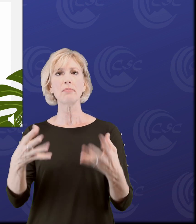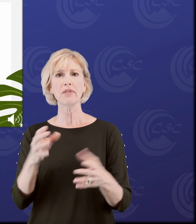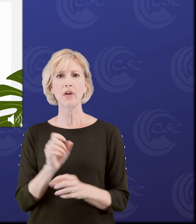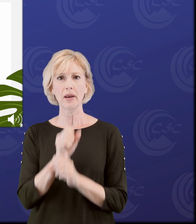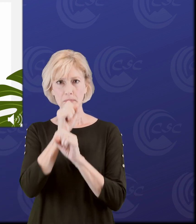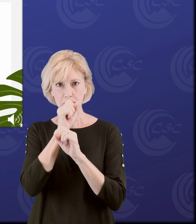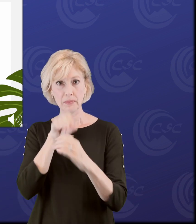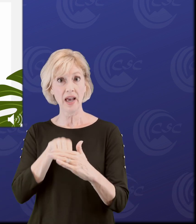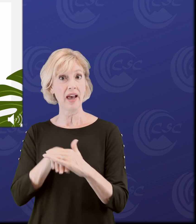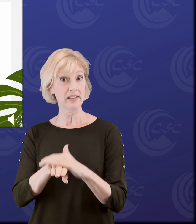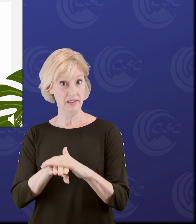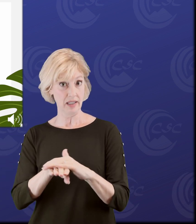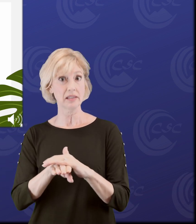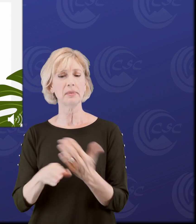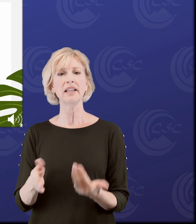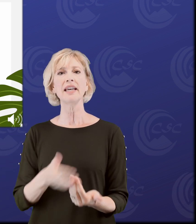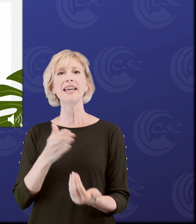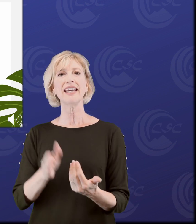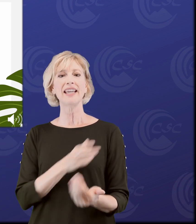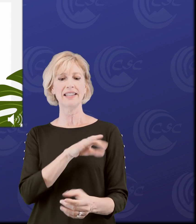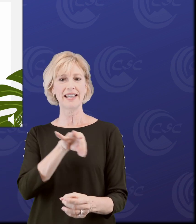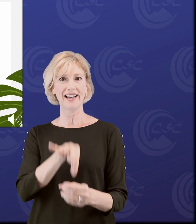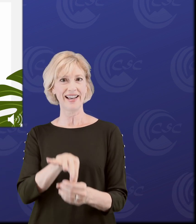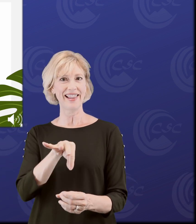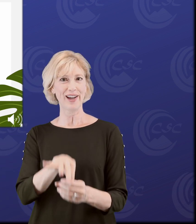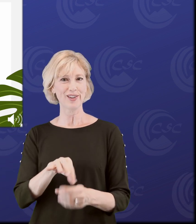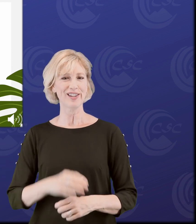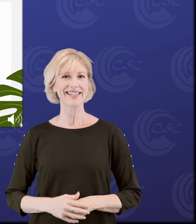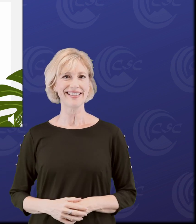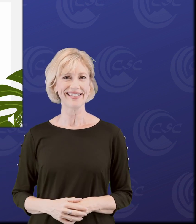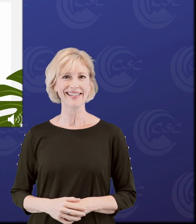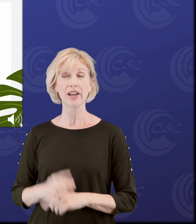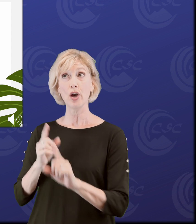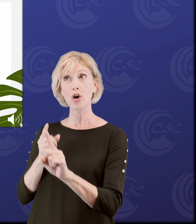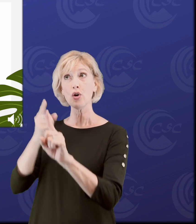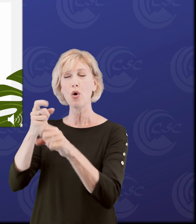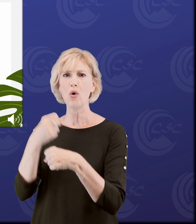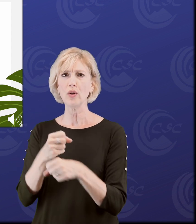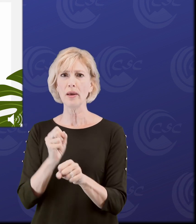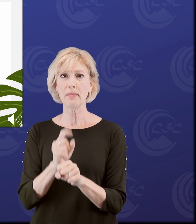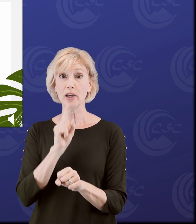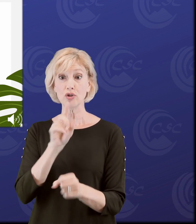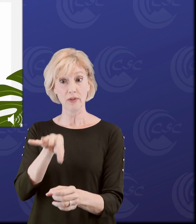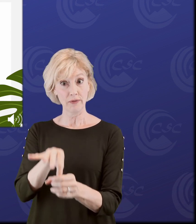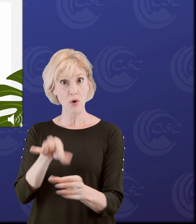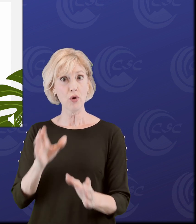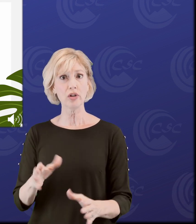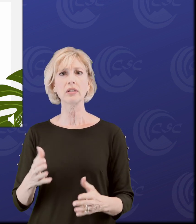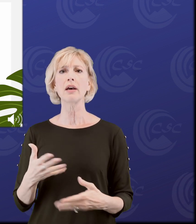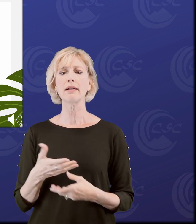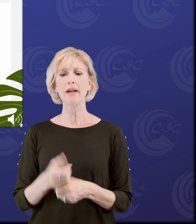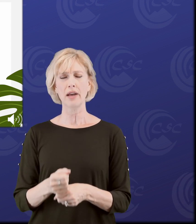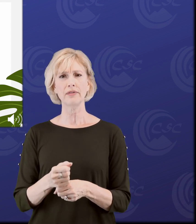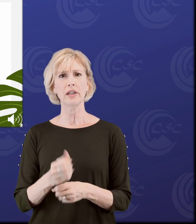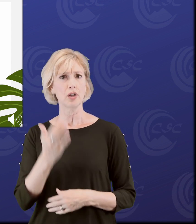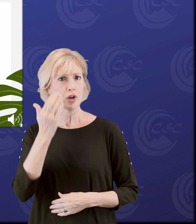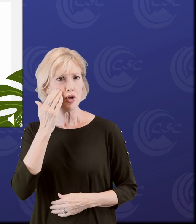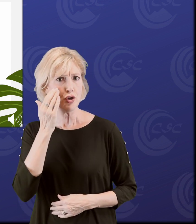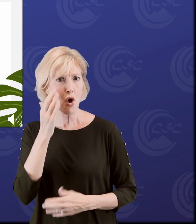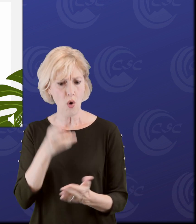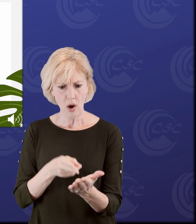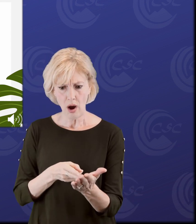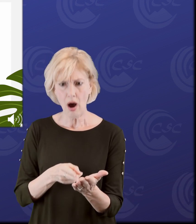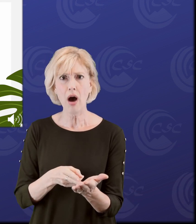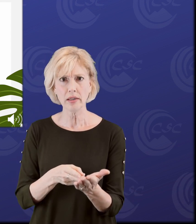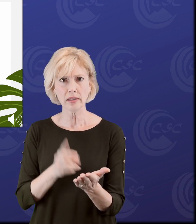The mission of our office is to provide secure, accessible, and convenient elections. Our goal is to ensure that Hawaii's voters